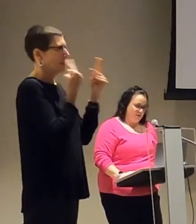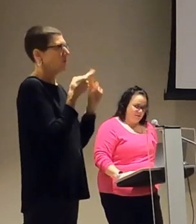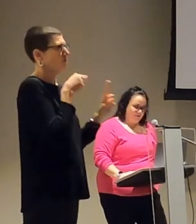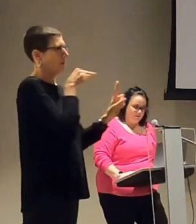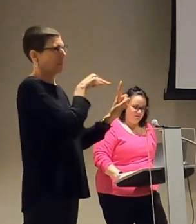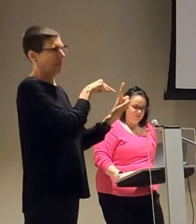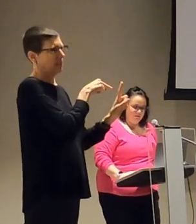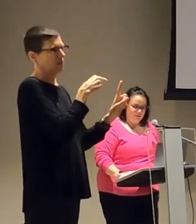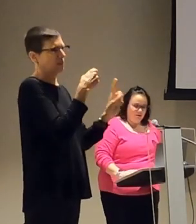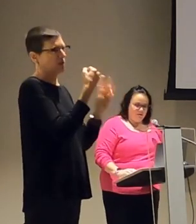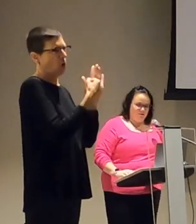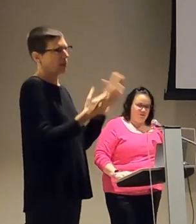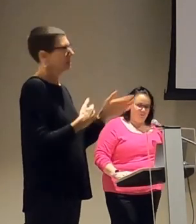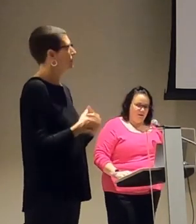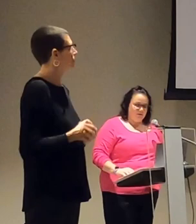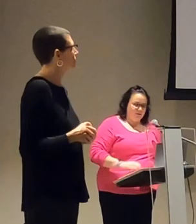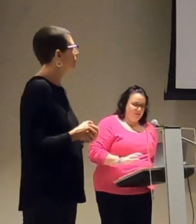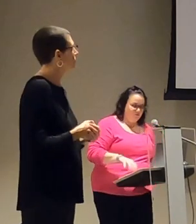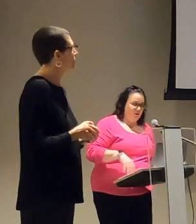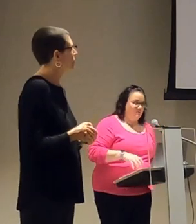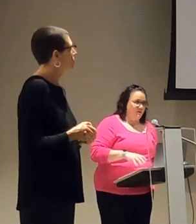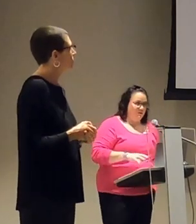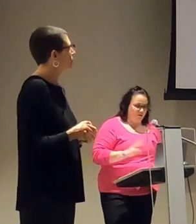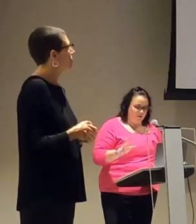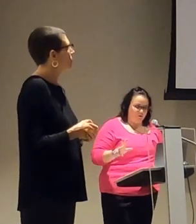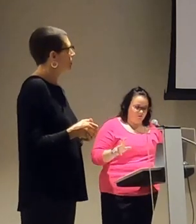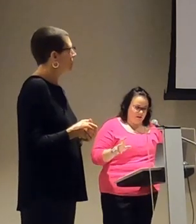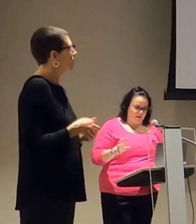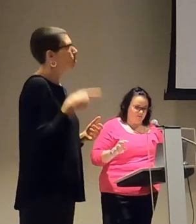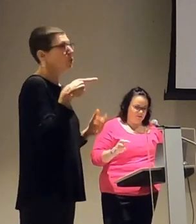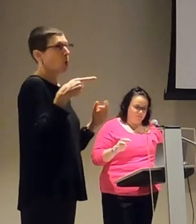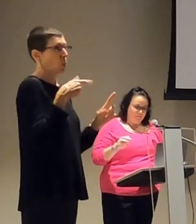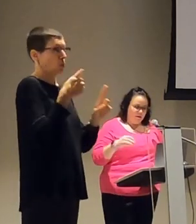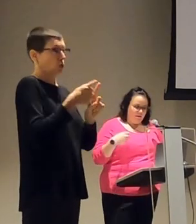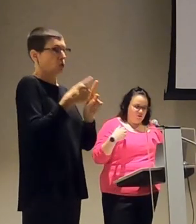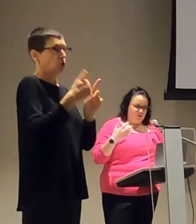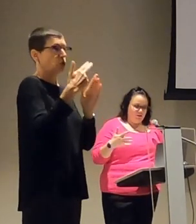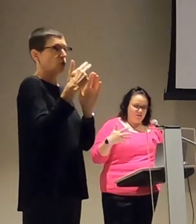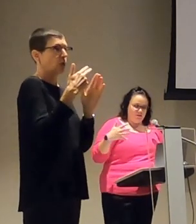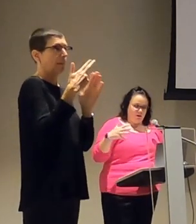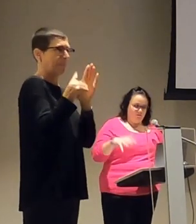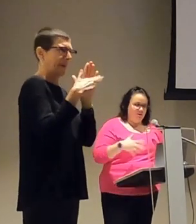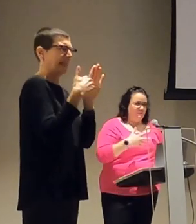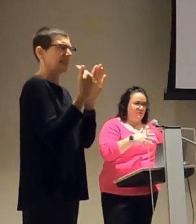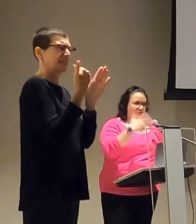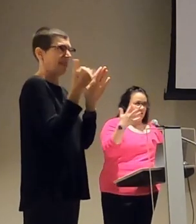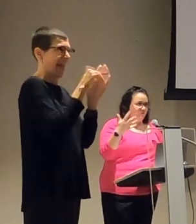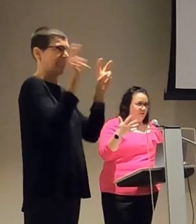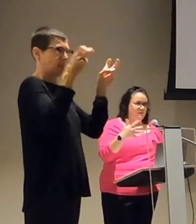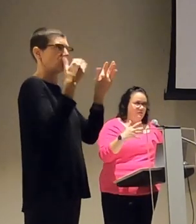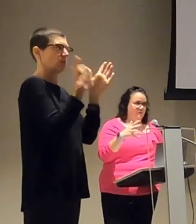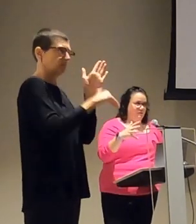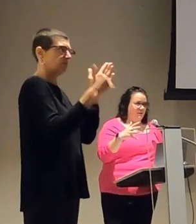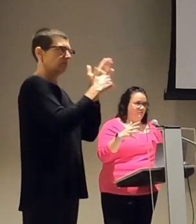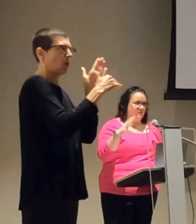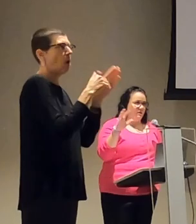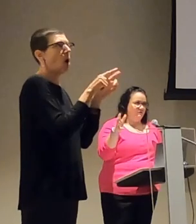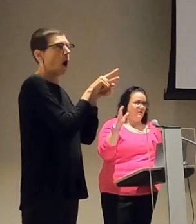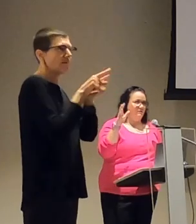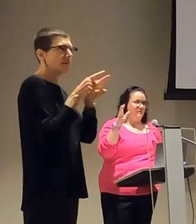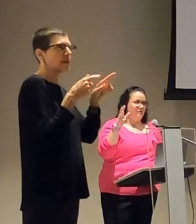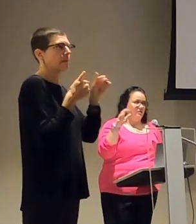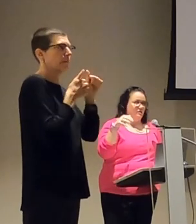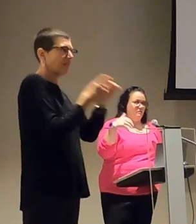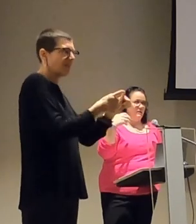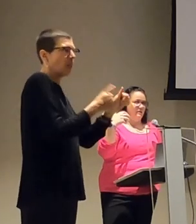this artist. So she paints this subject matter a number of times. She is often, she's often considered a follower